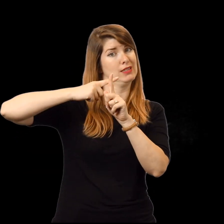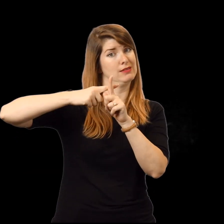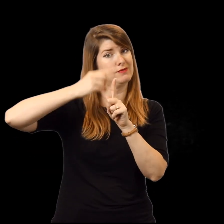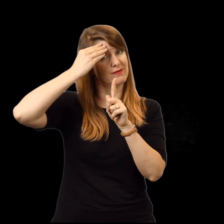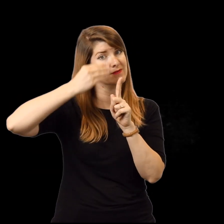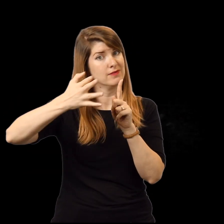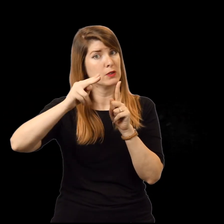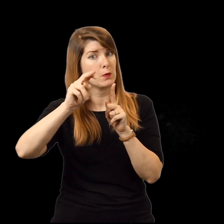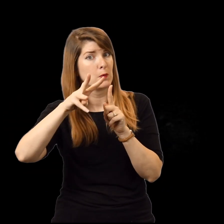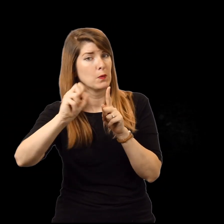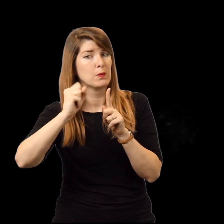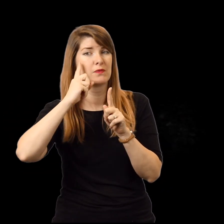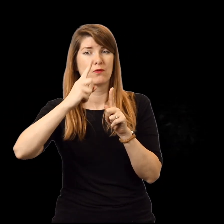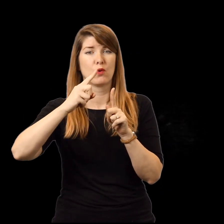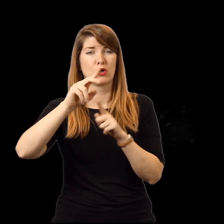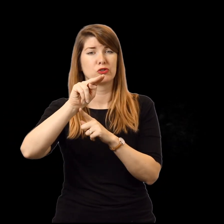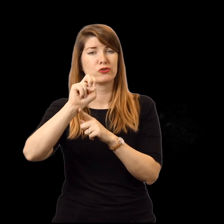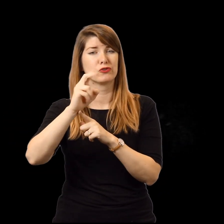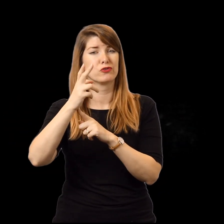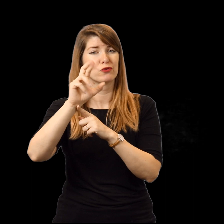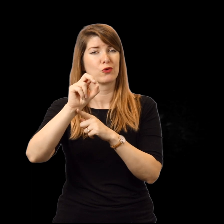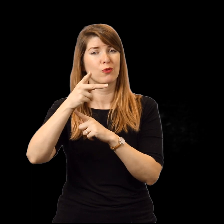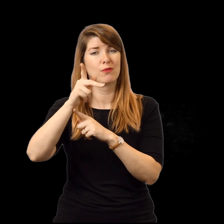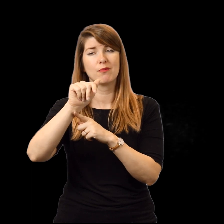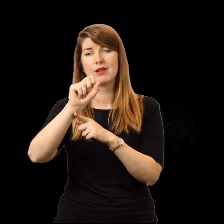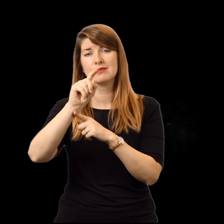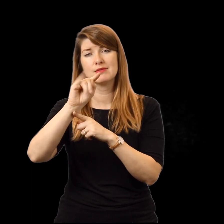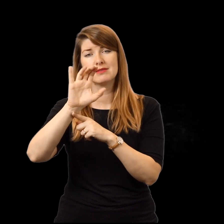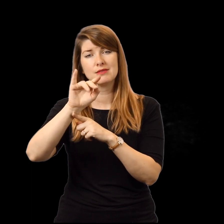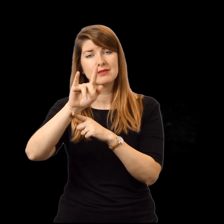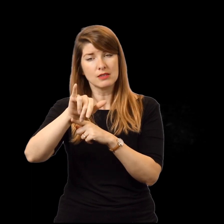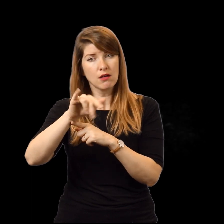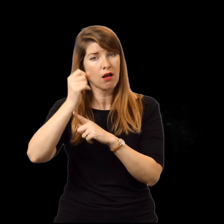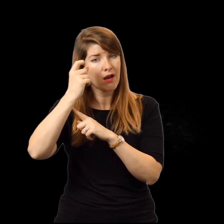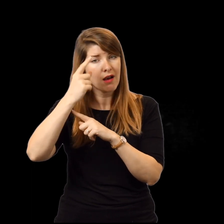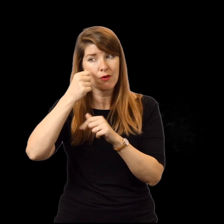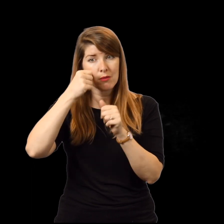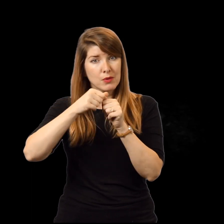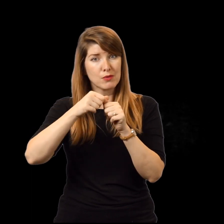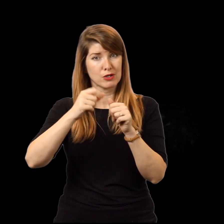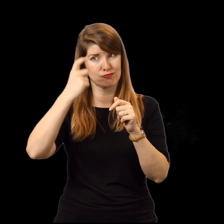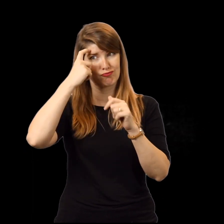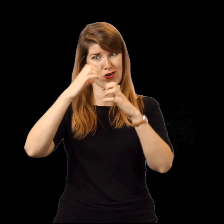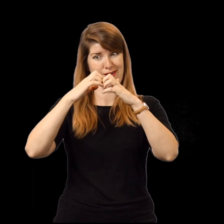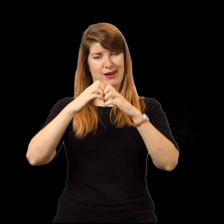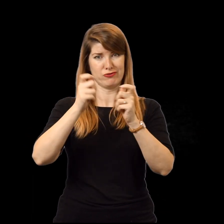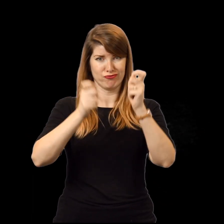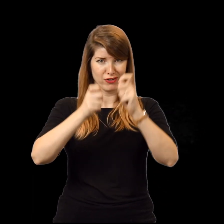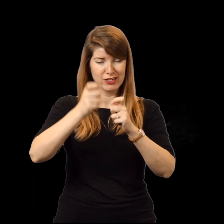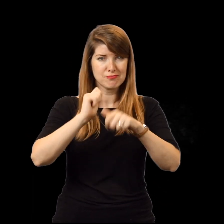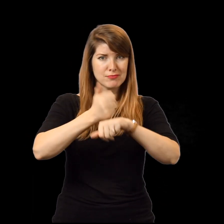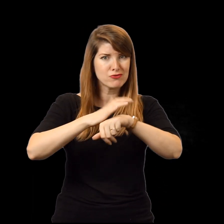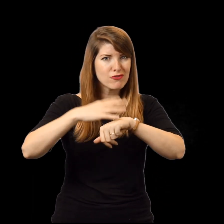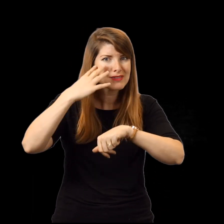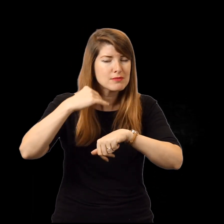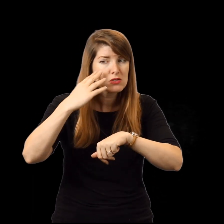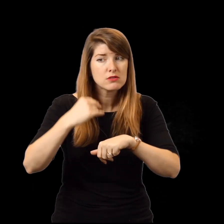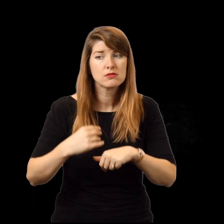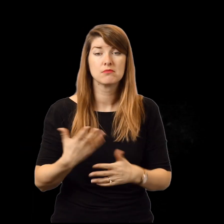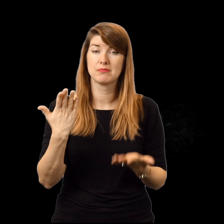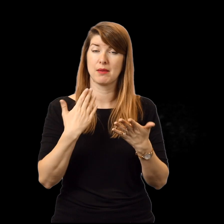upside of this, the positive news in terms of neuroplasticity, that the brain changes with experience, is I can grow